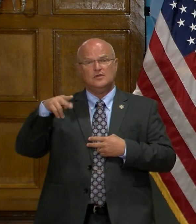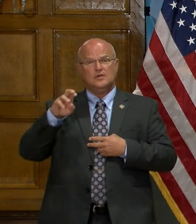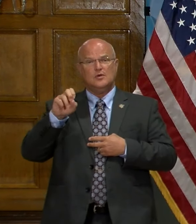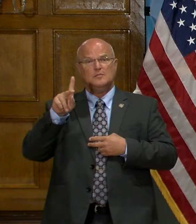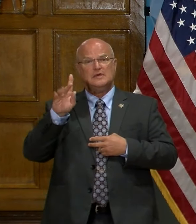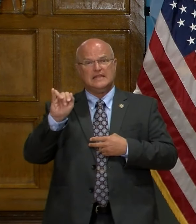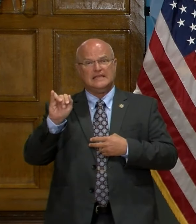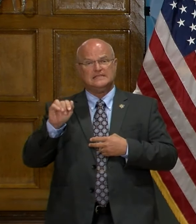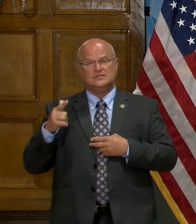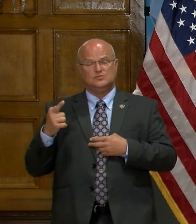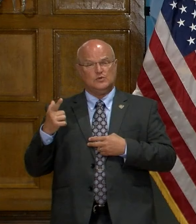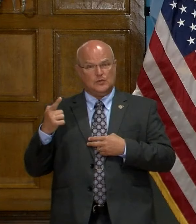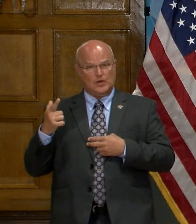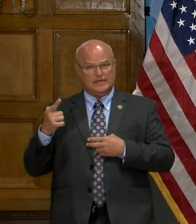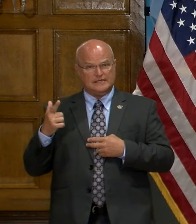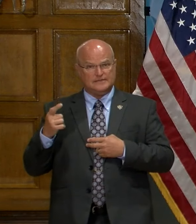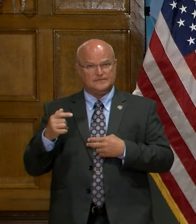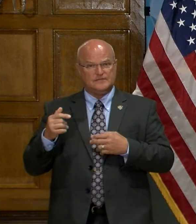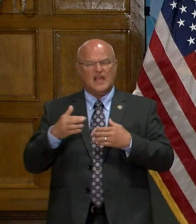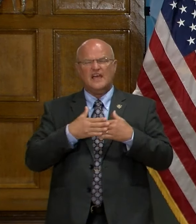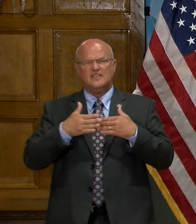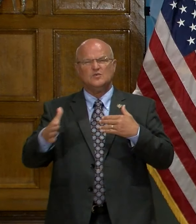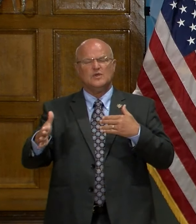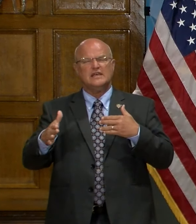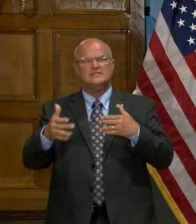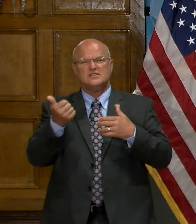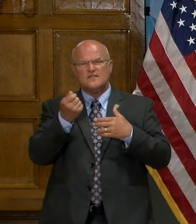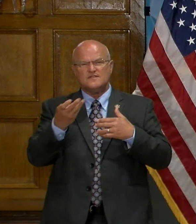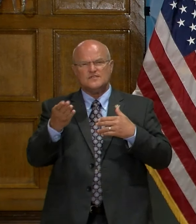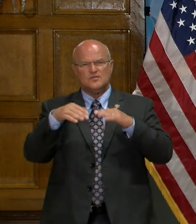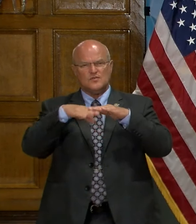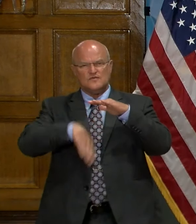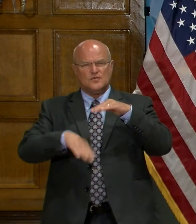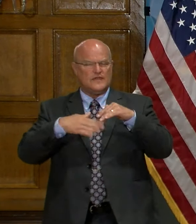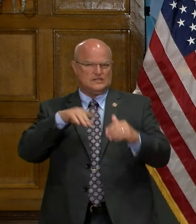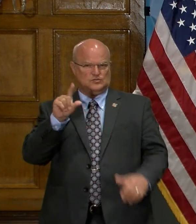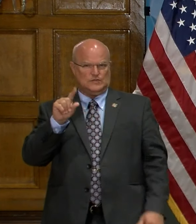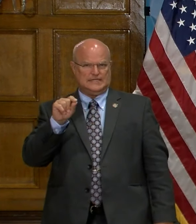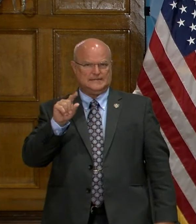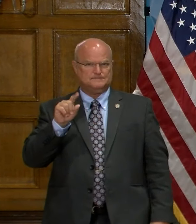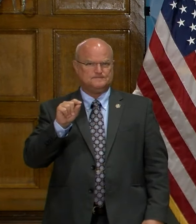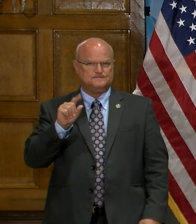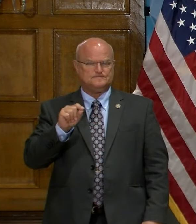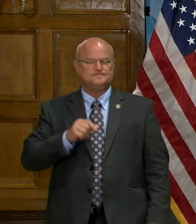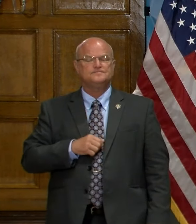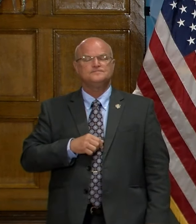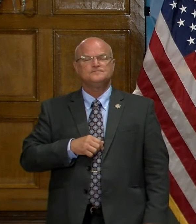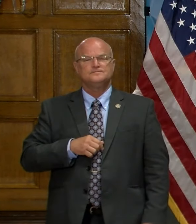with 21, and the rest are fewer than 20.